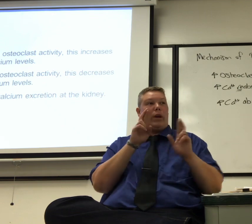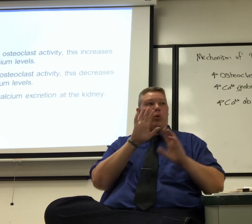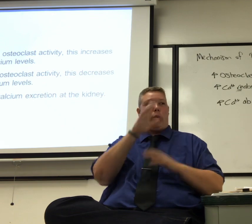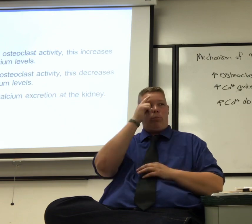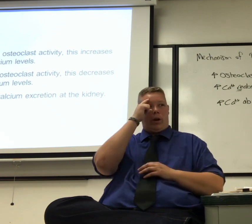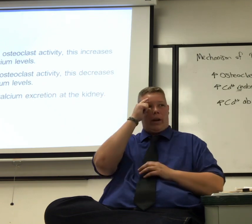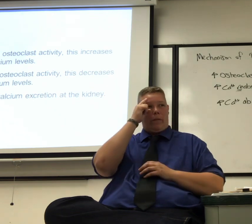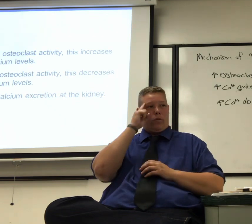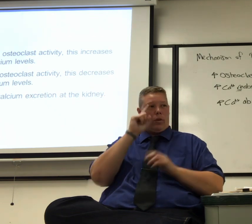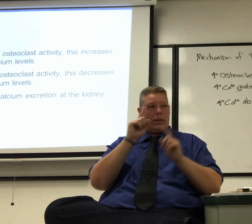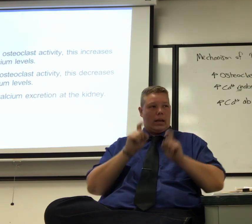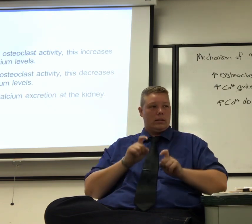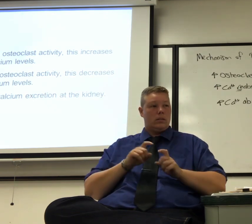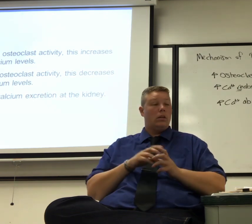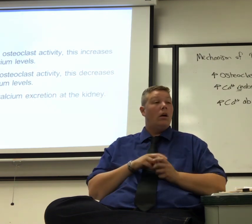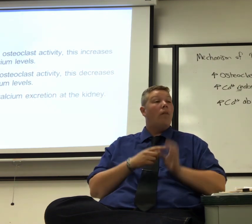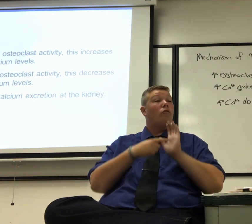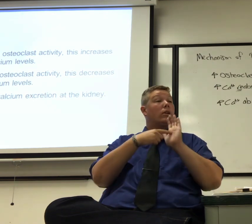All right, kind of like